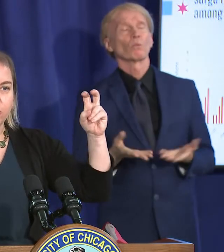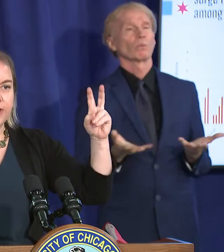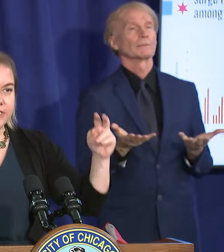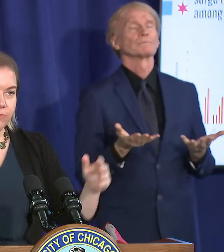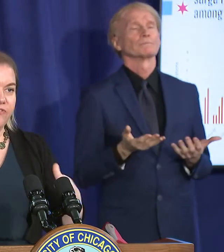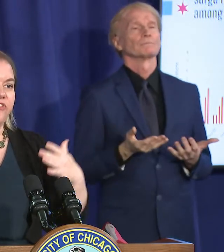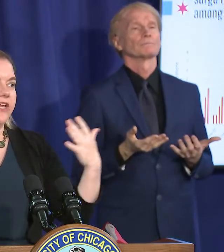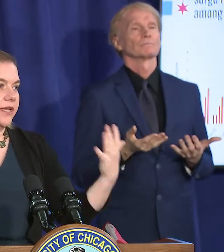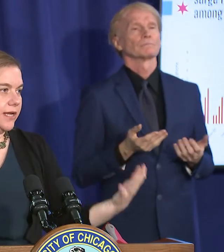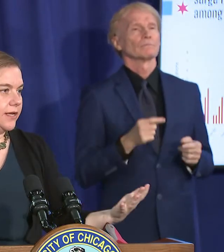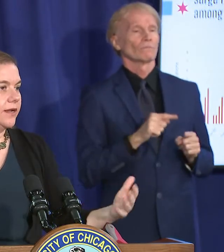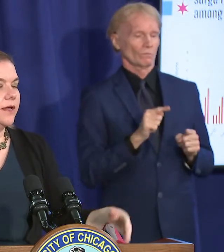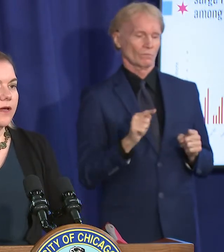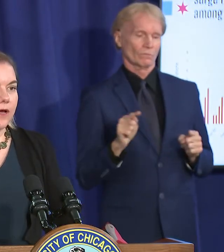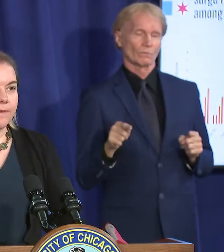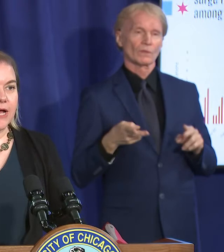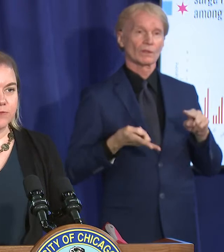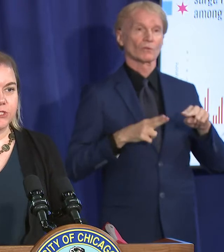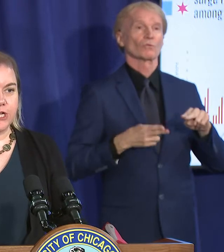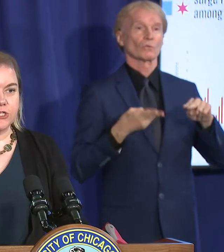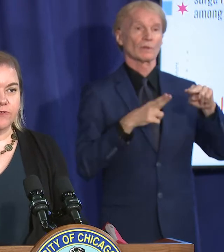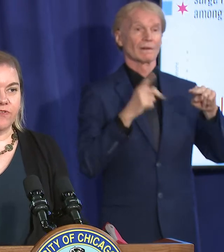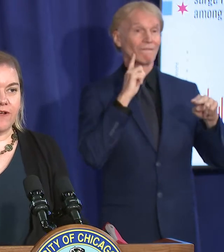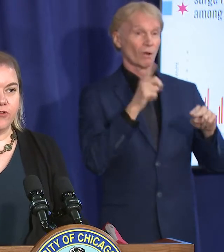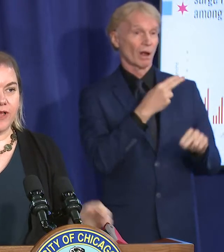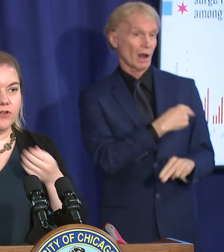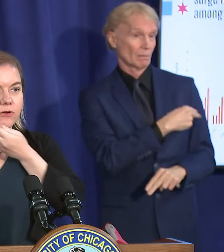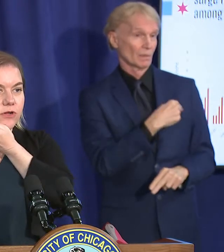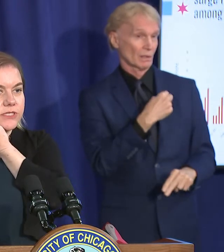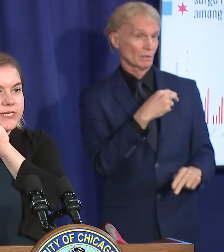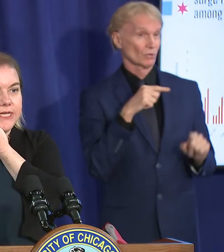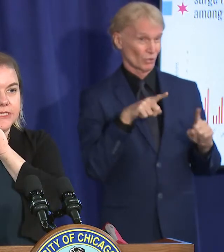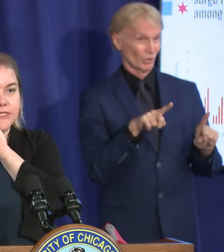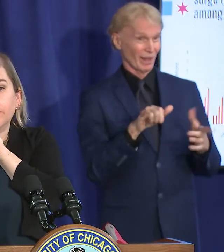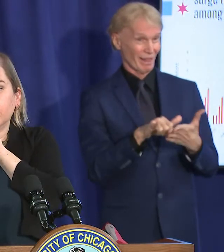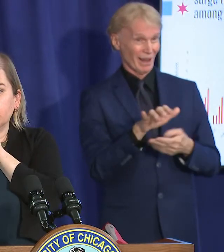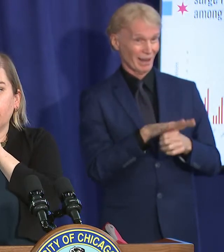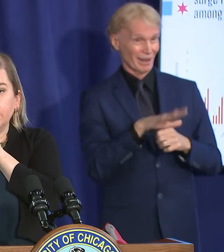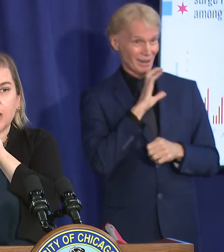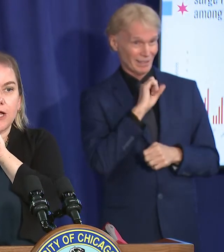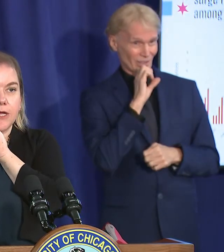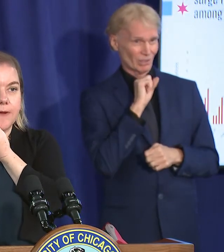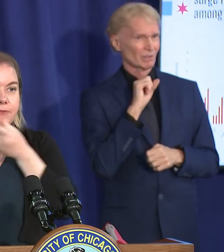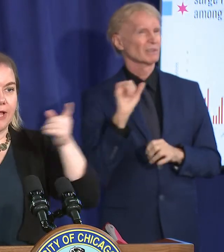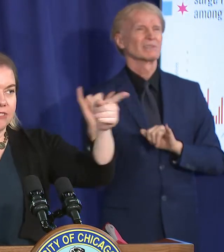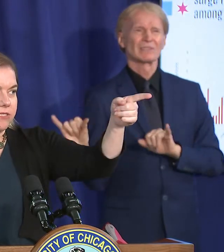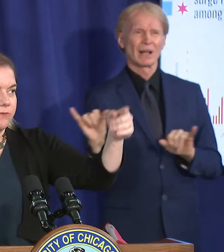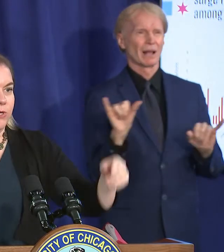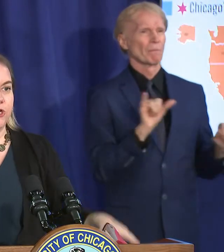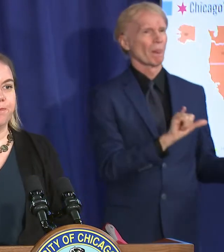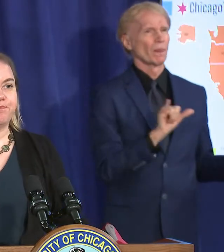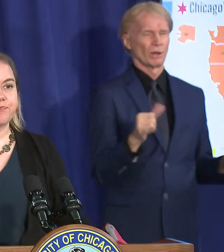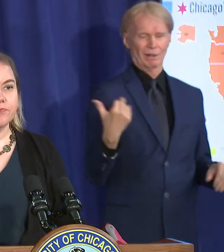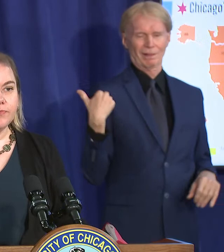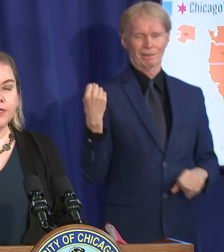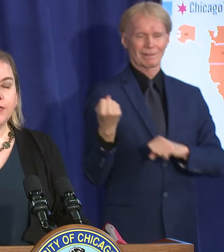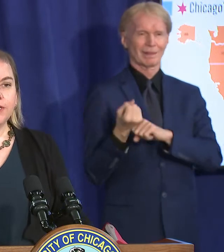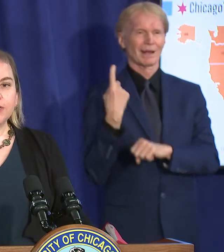the increase that we've seen in hospitalizations for 5 to 11-year-olds is similar to what we saw last